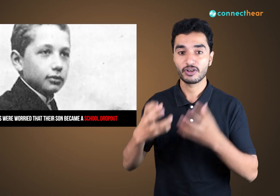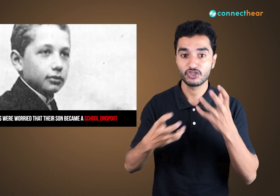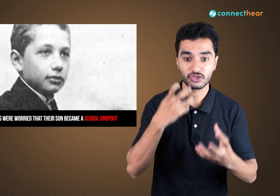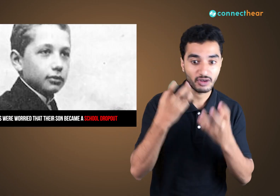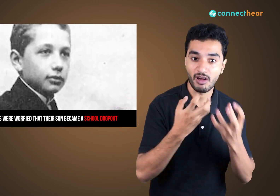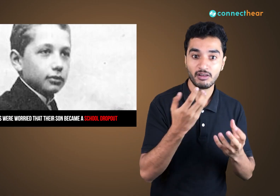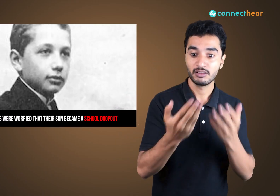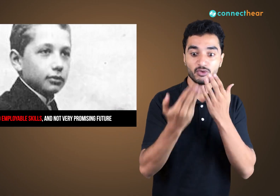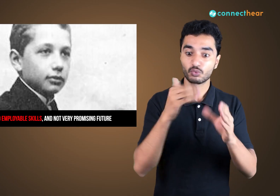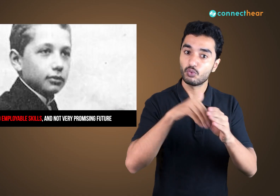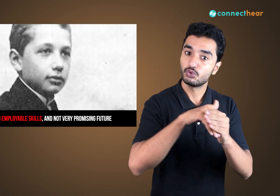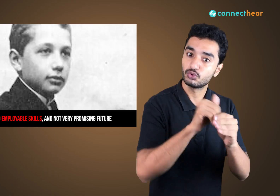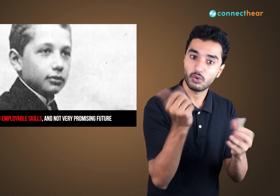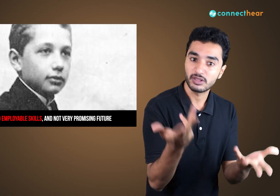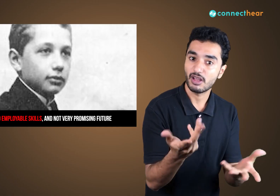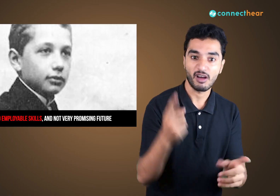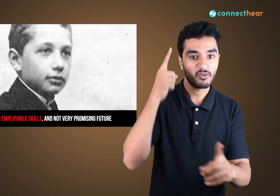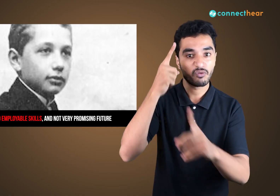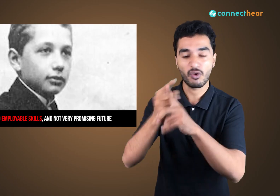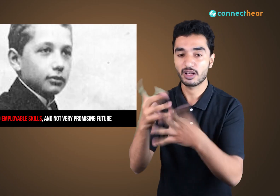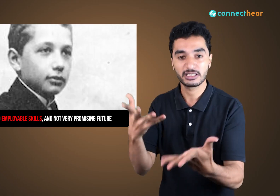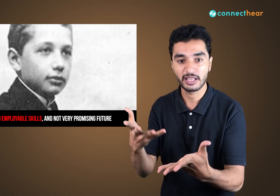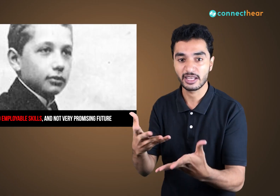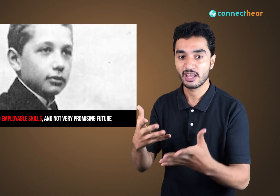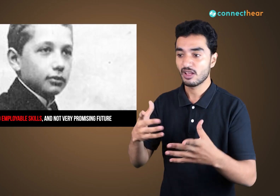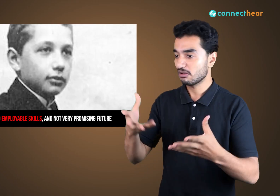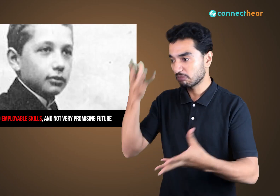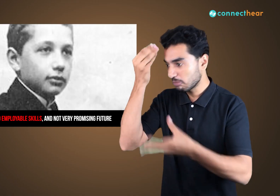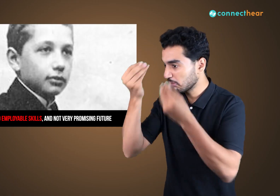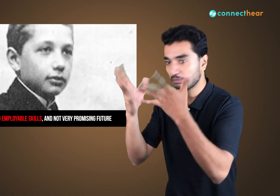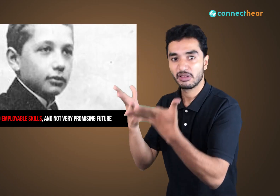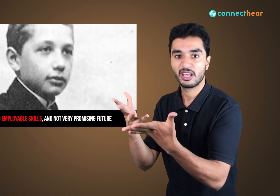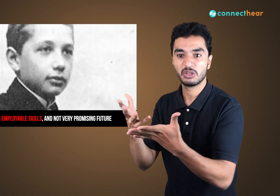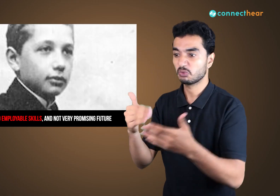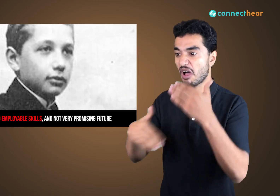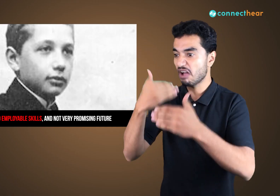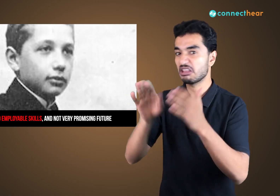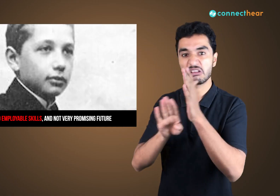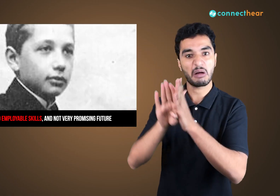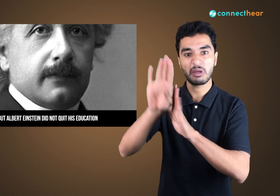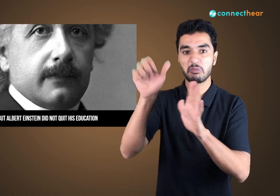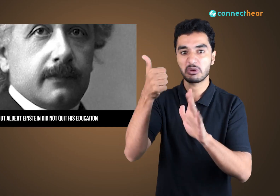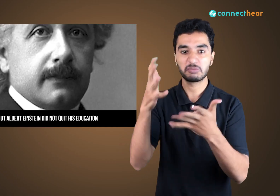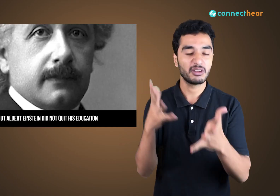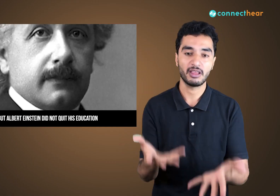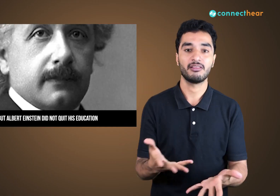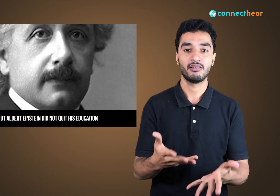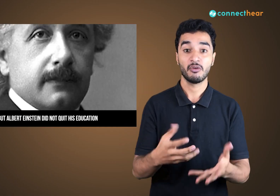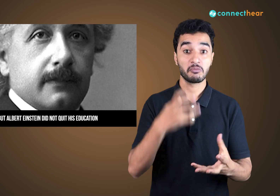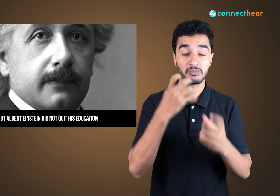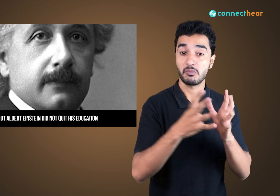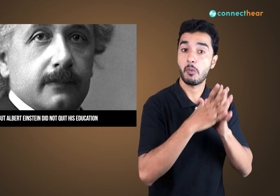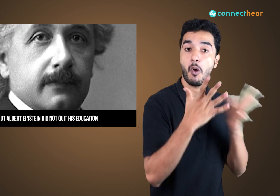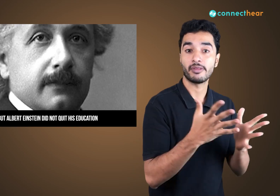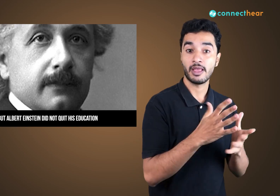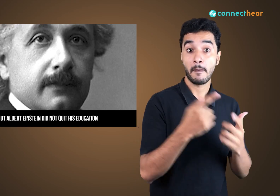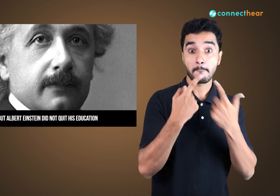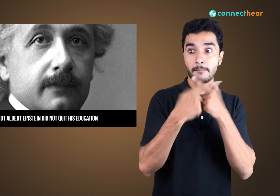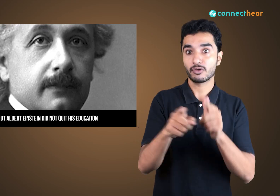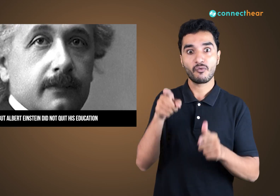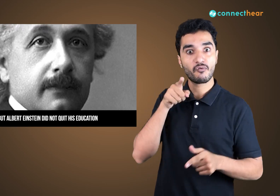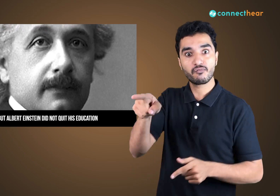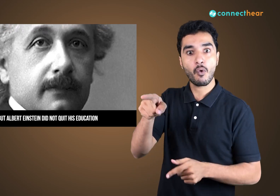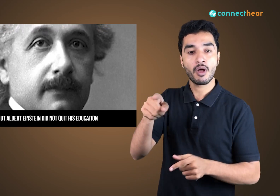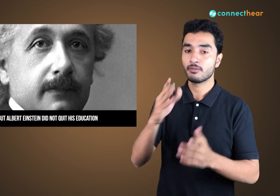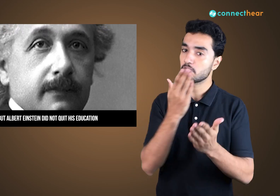a school dropout with no employable skills and not very promising future. But Albert Einstein did not